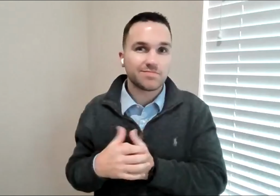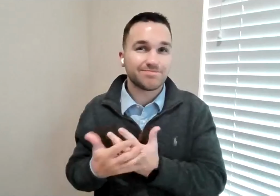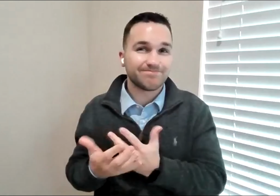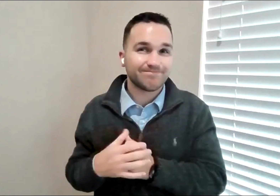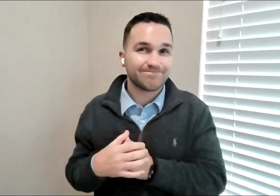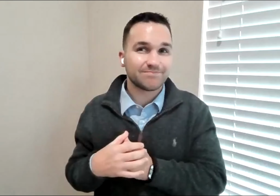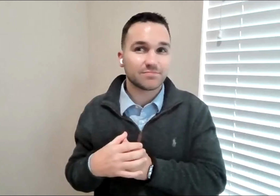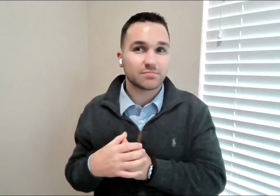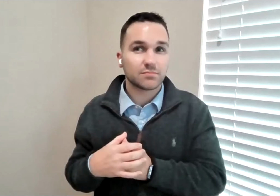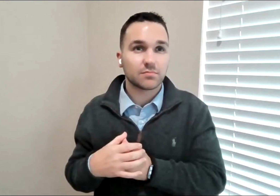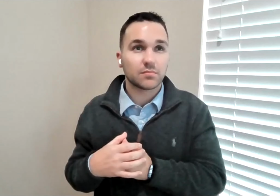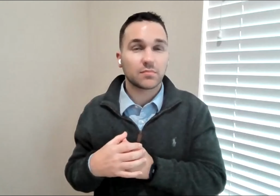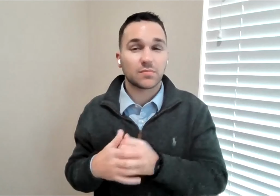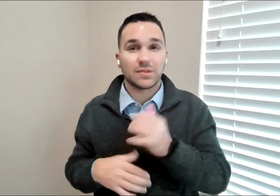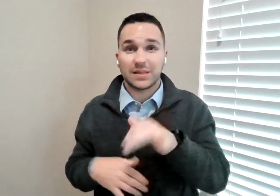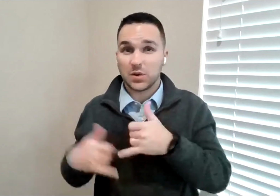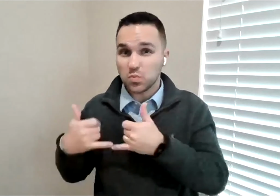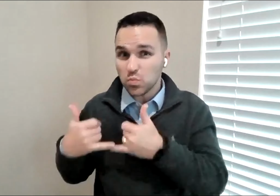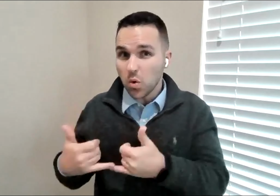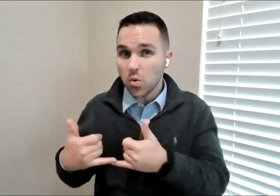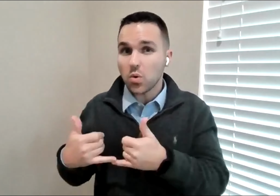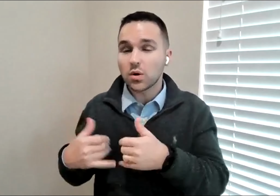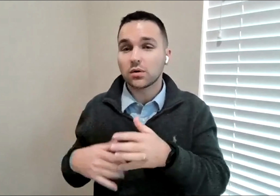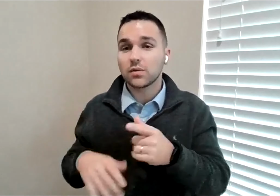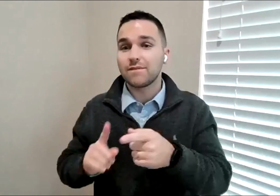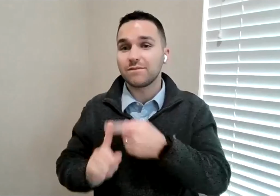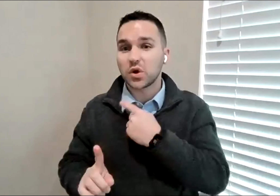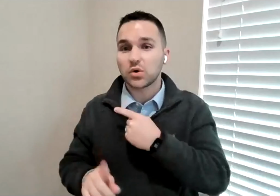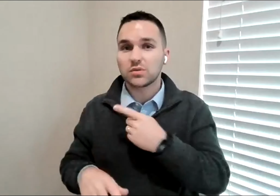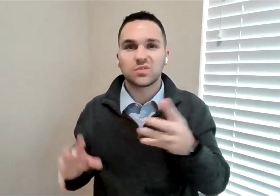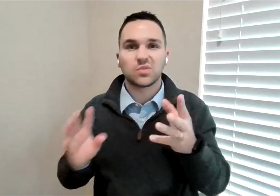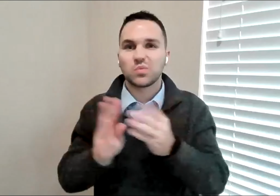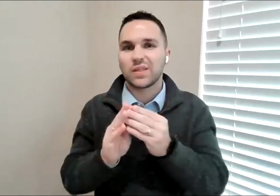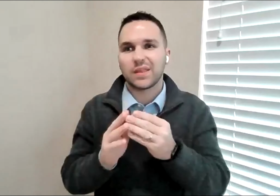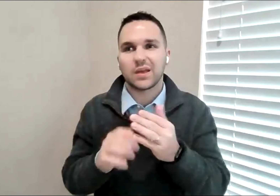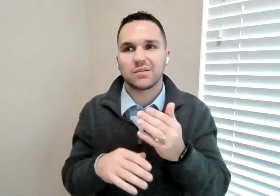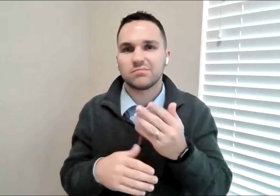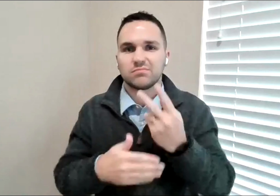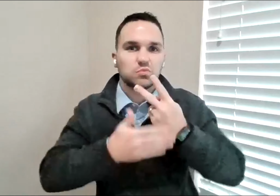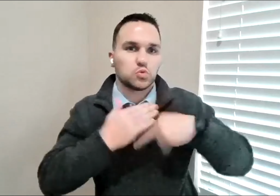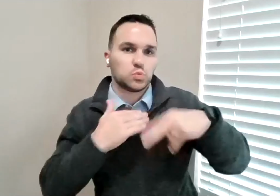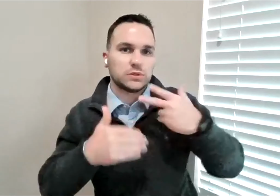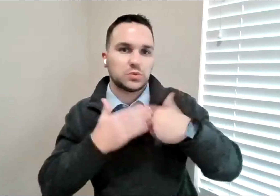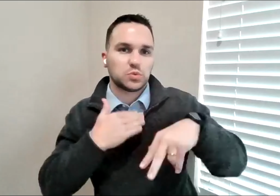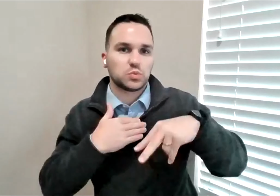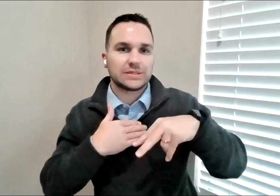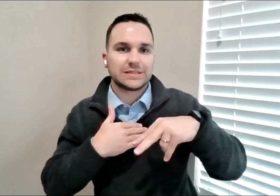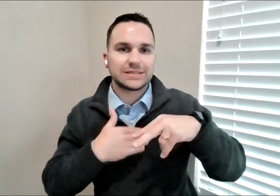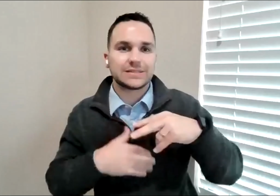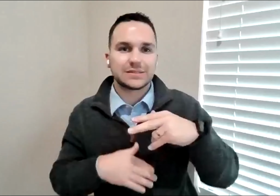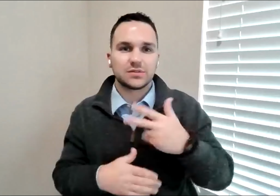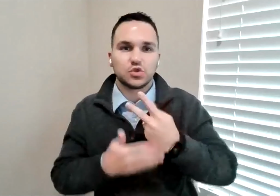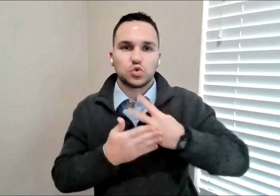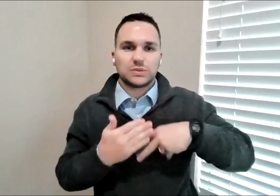hopefully for those awards, the first rounds in the next 2 or 3 weeks, we can start issuing the notices